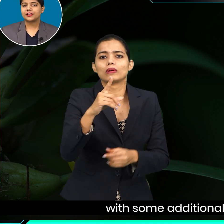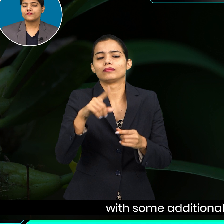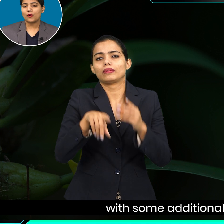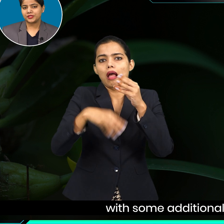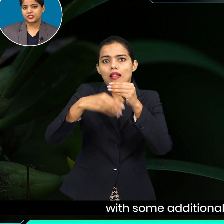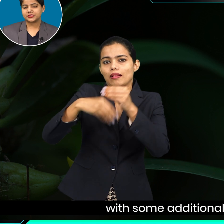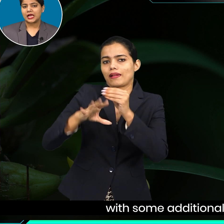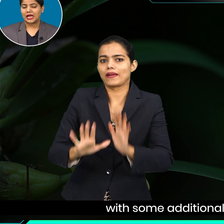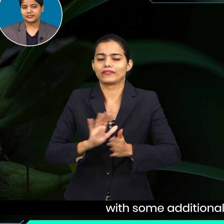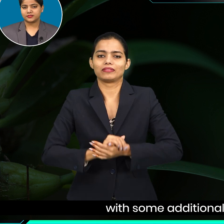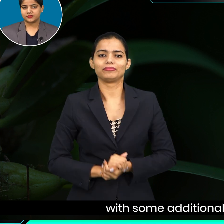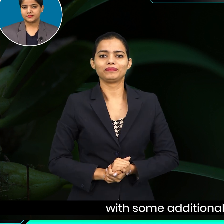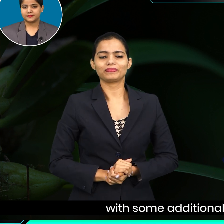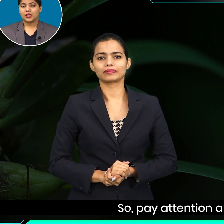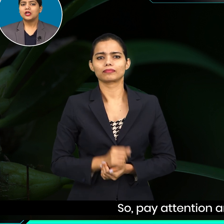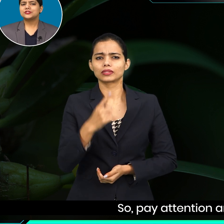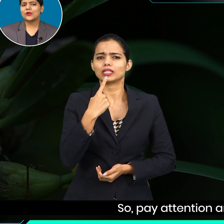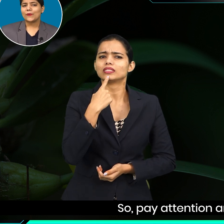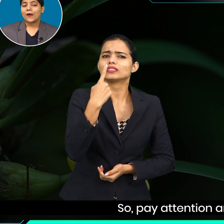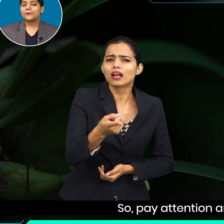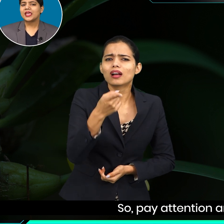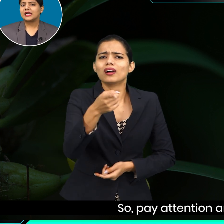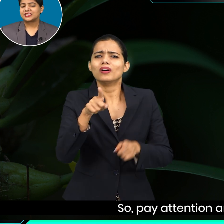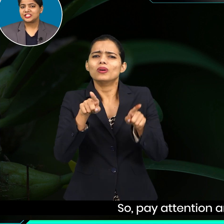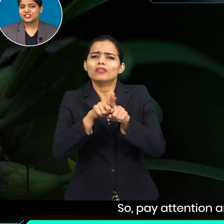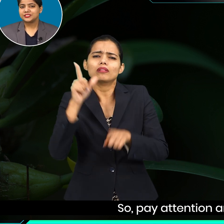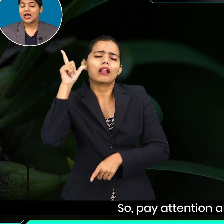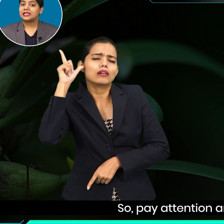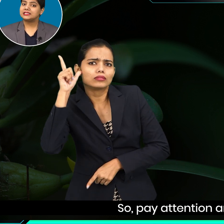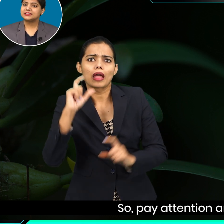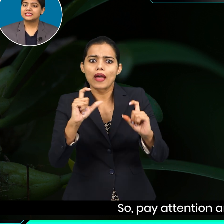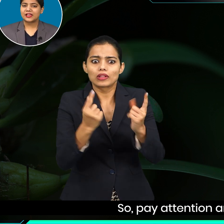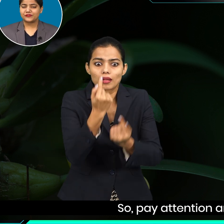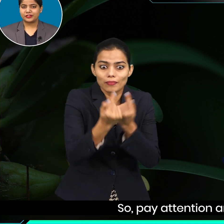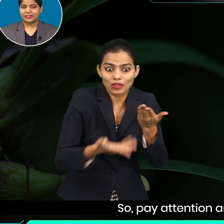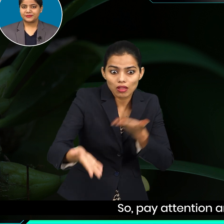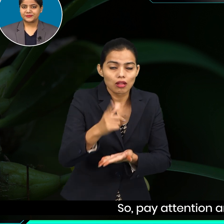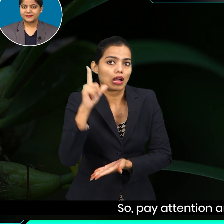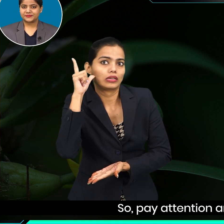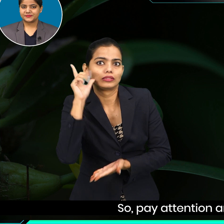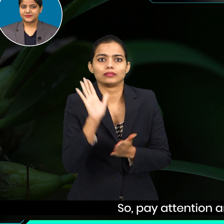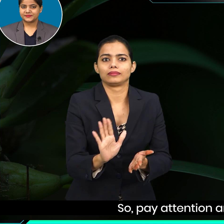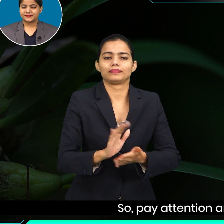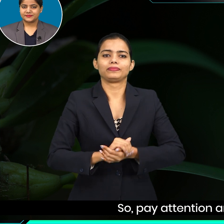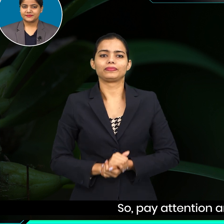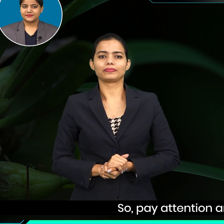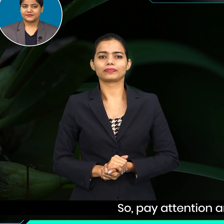additional information added. So, pay attention and listen carefully.